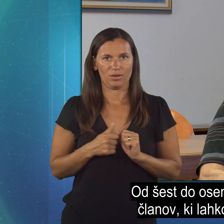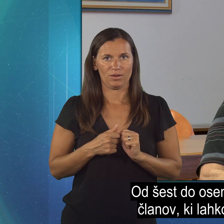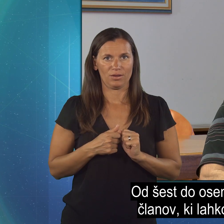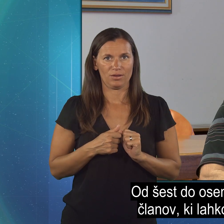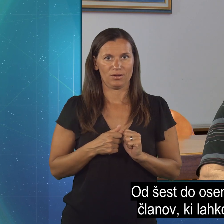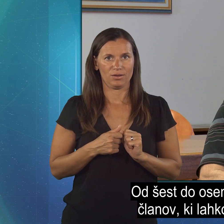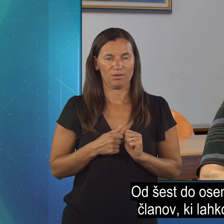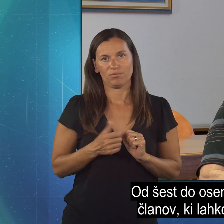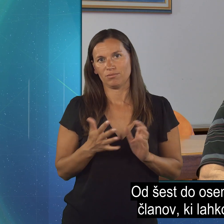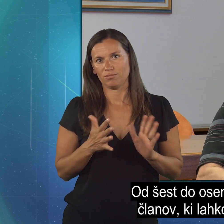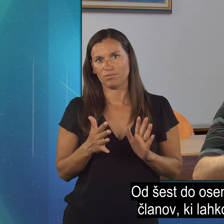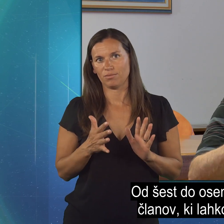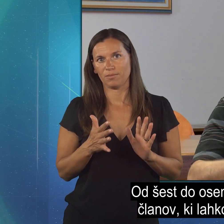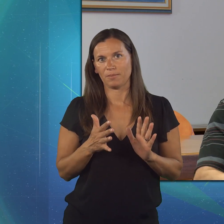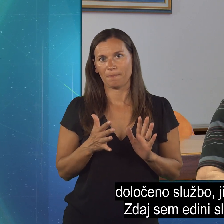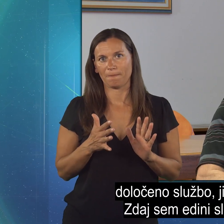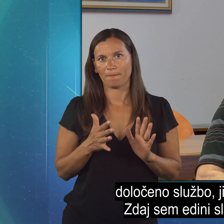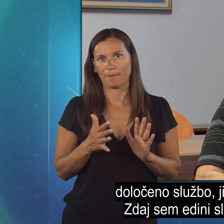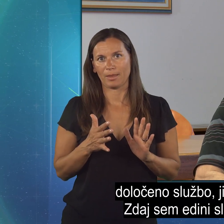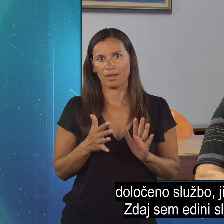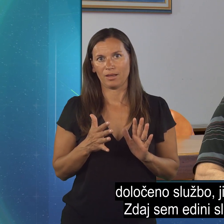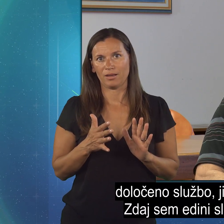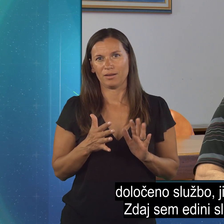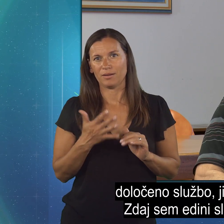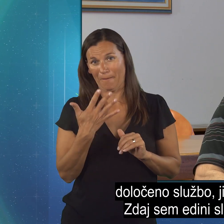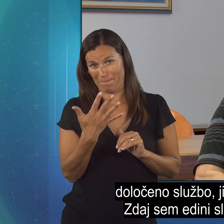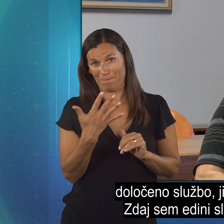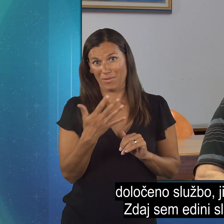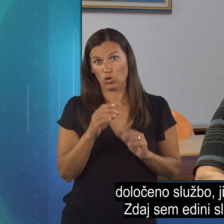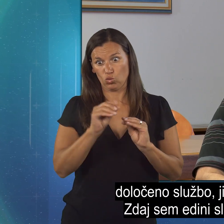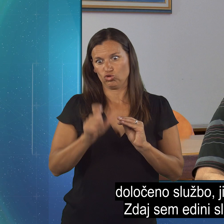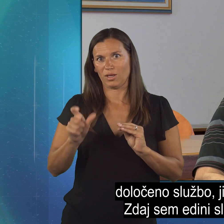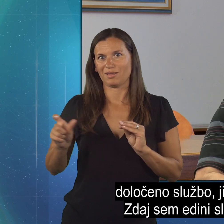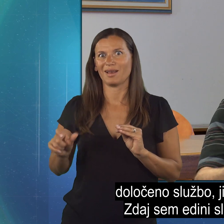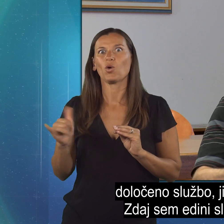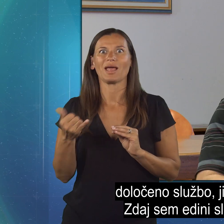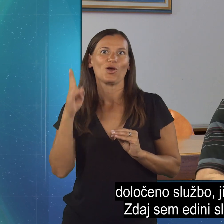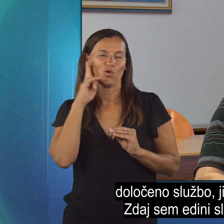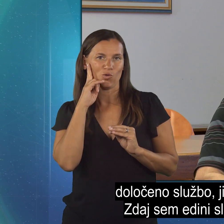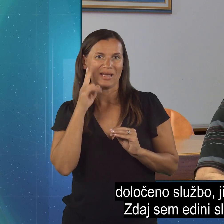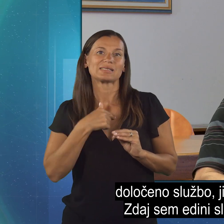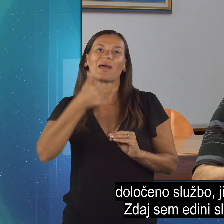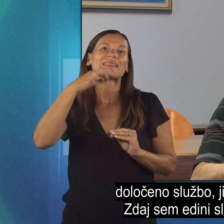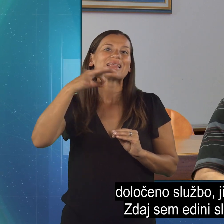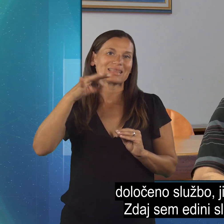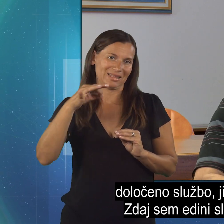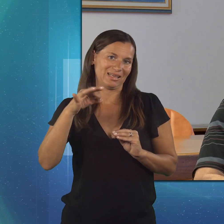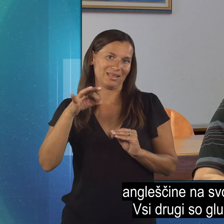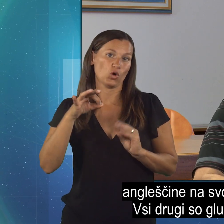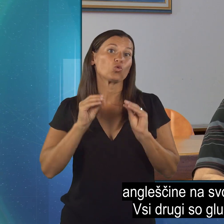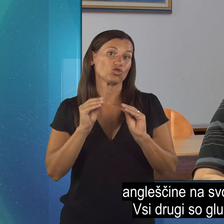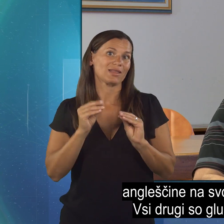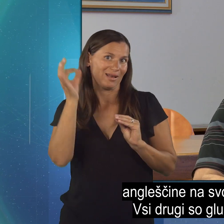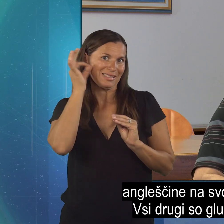are tenured or on tenure track, 5 of them are deaf. I'm the only hearing teacher in English in